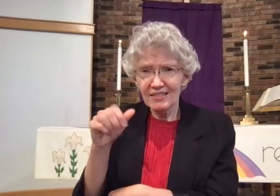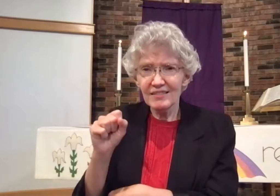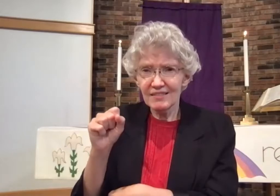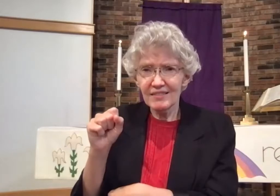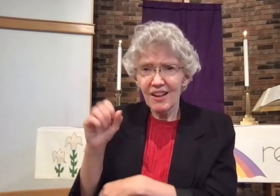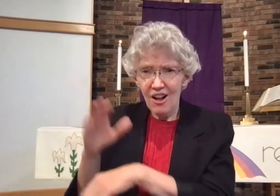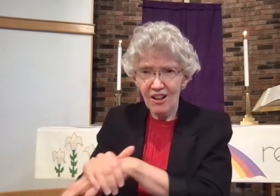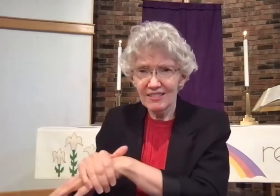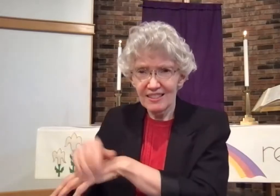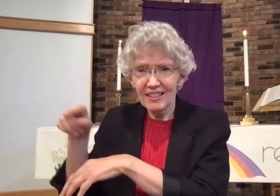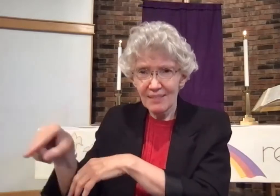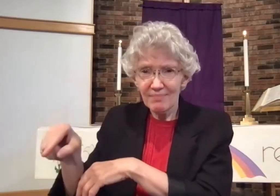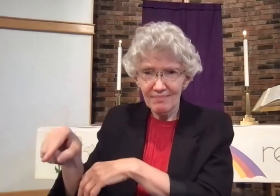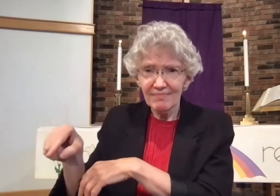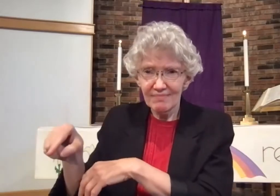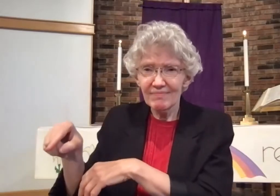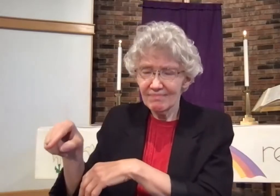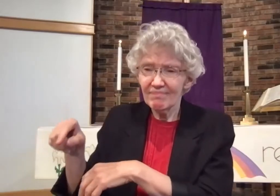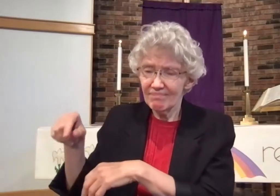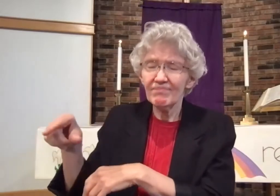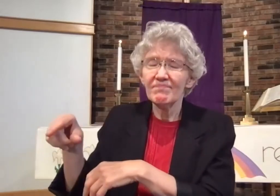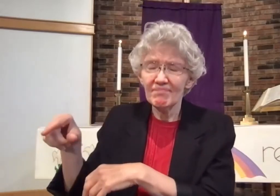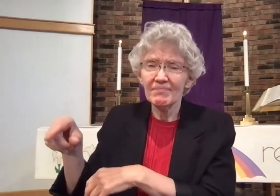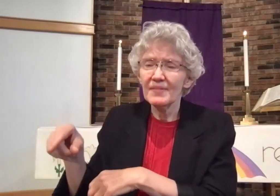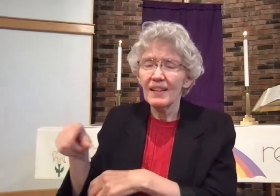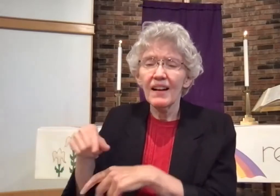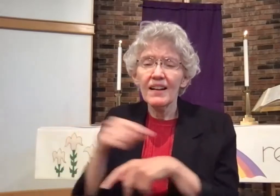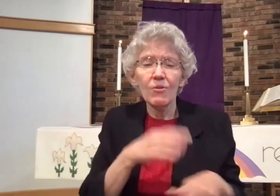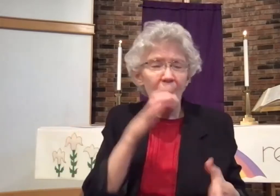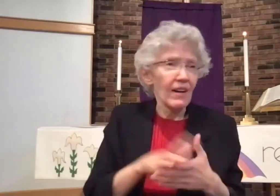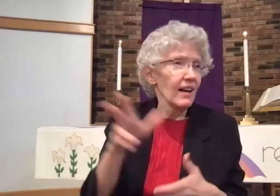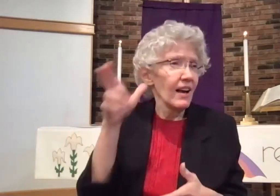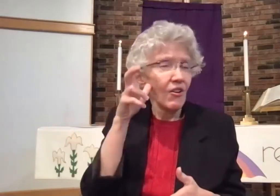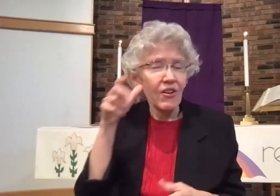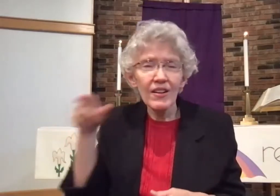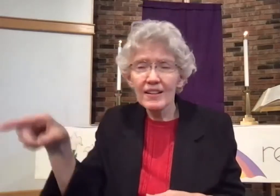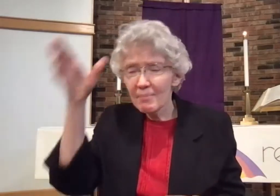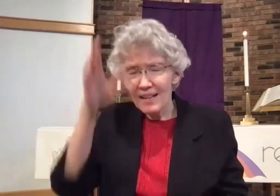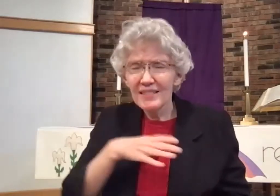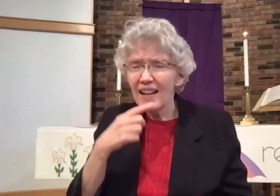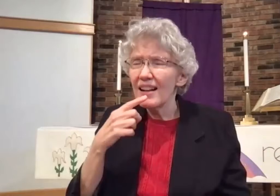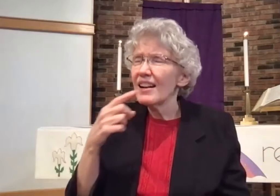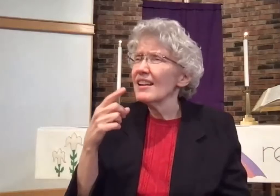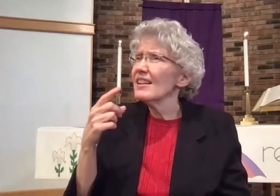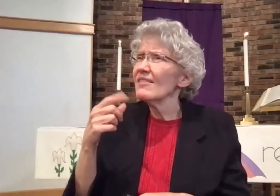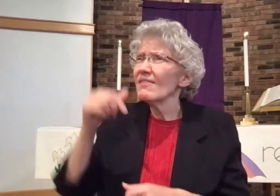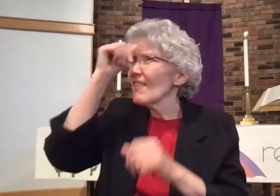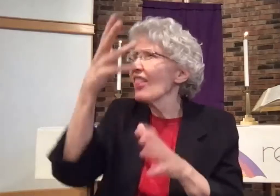and when she found her husband, he was bound. They poured gasoline on him. And the